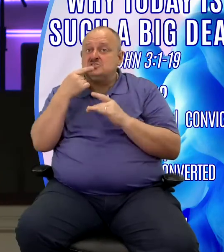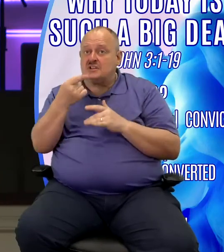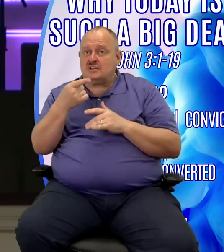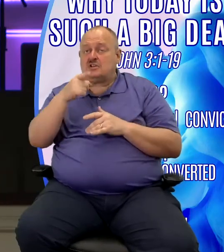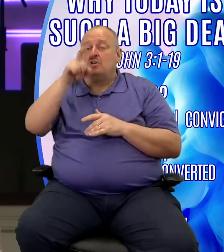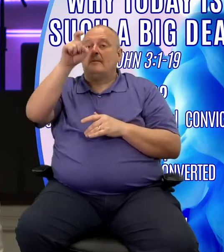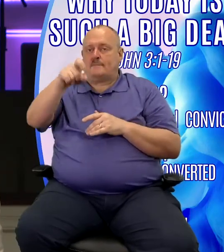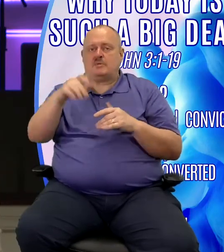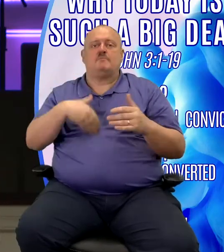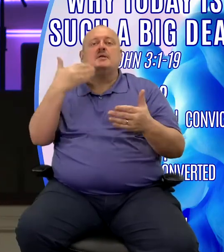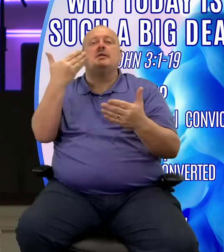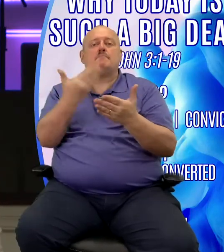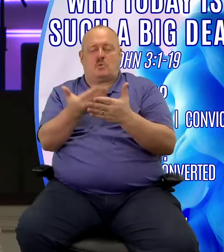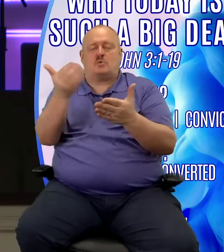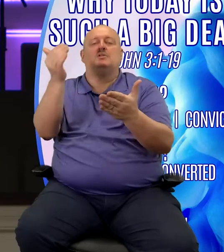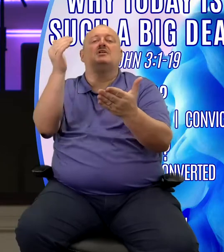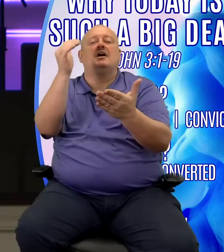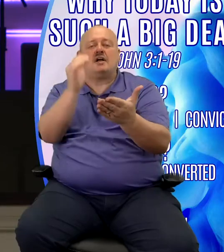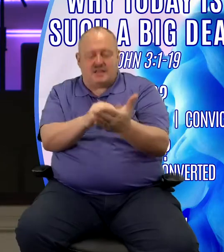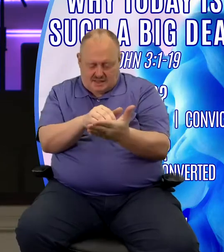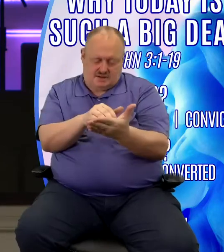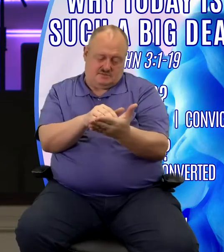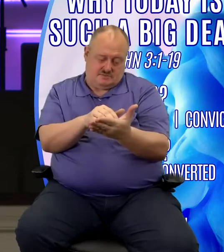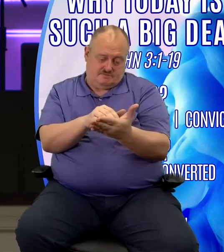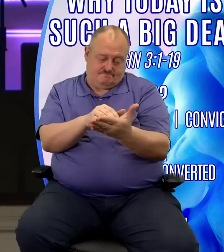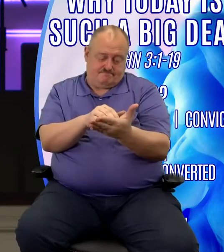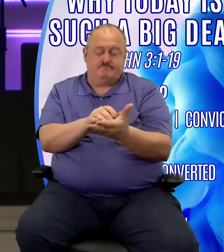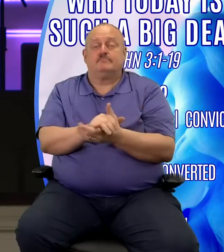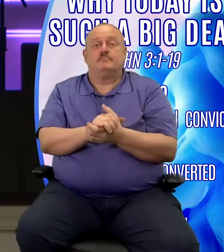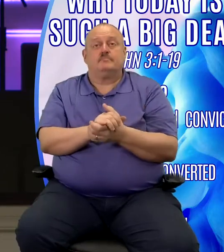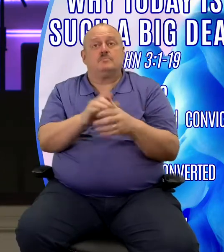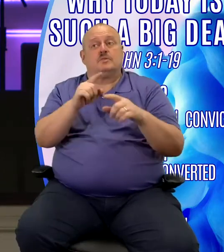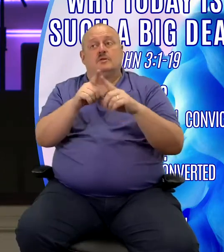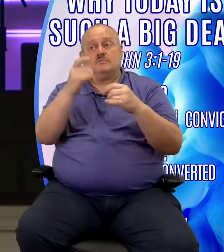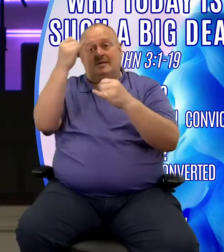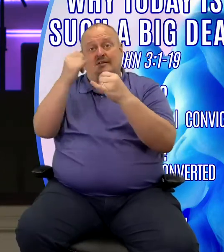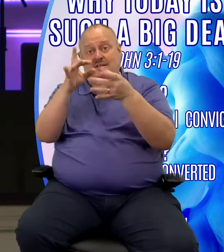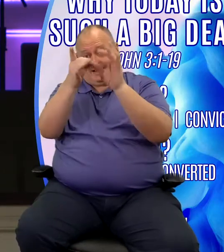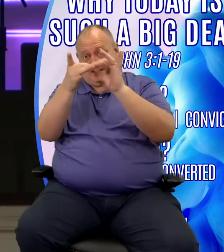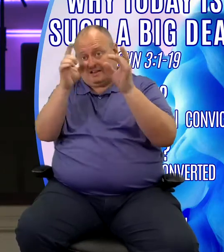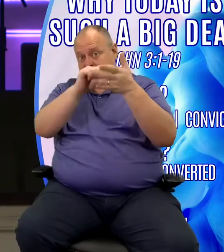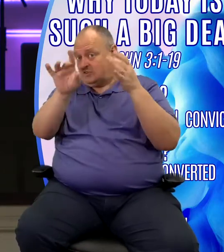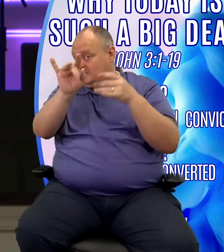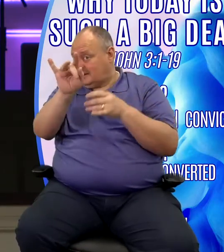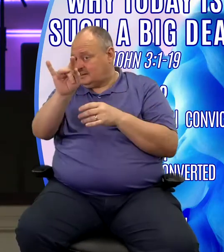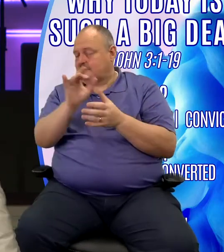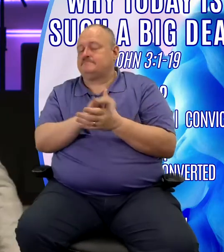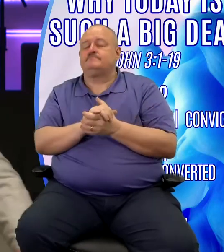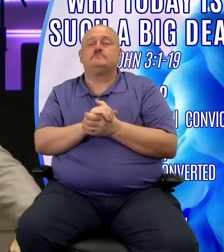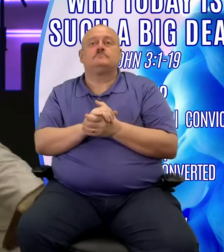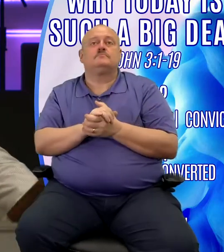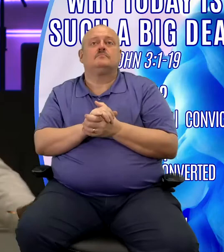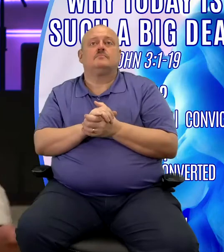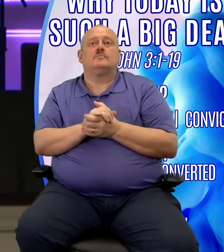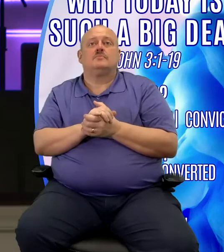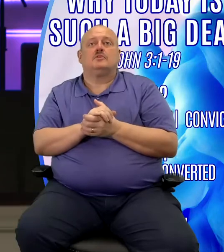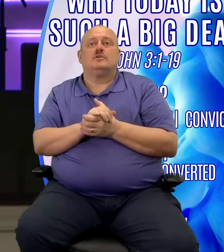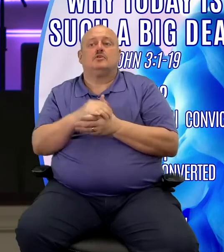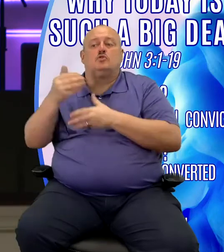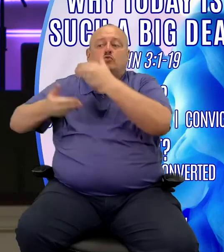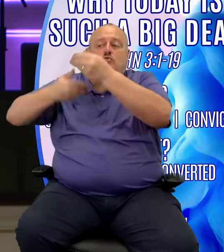You must be born again. But then there's that last statement in verse 18 of 1 Peter 1. It talks about the tradition of